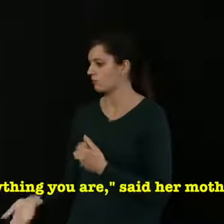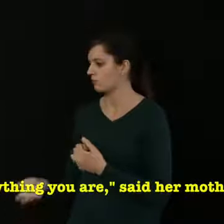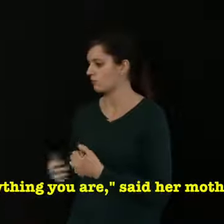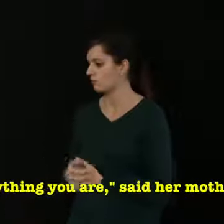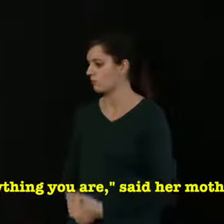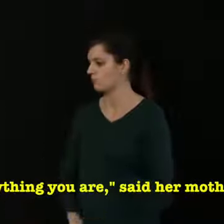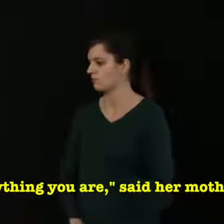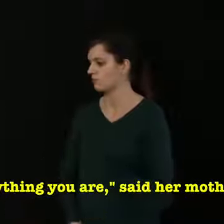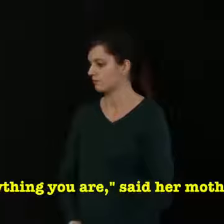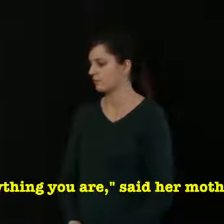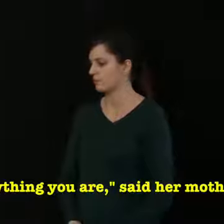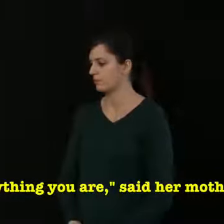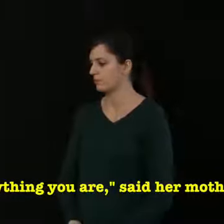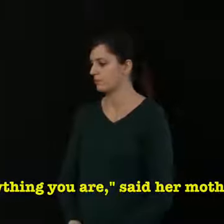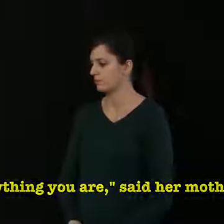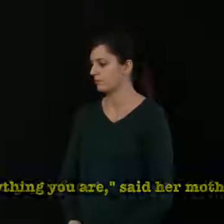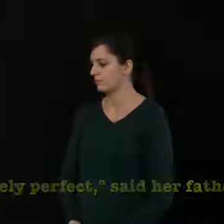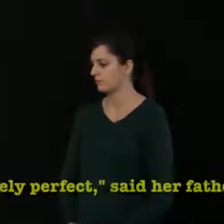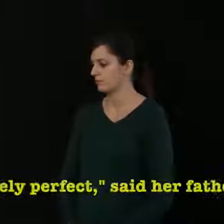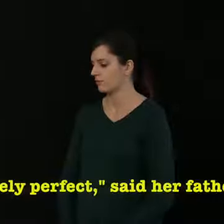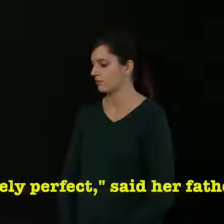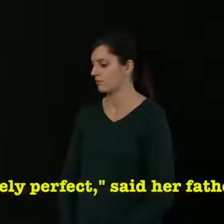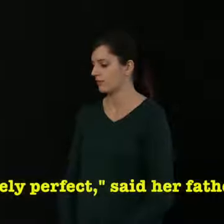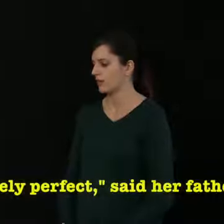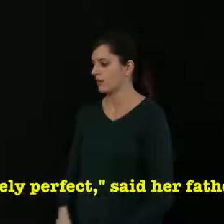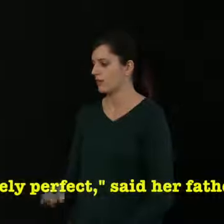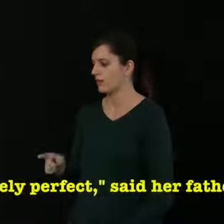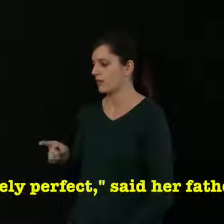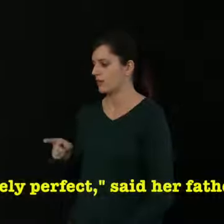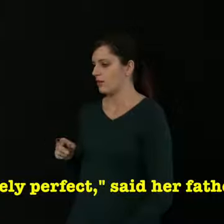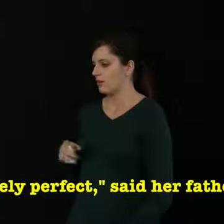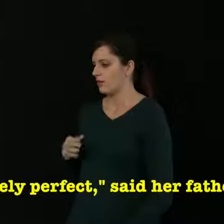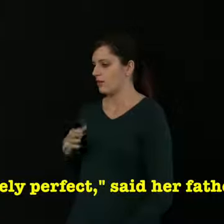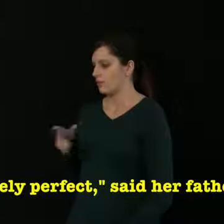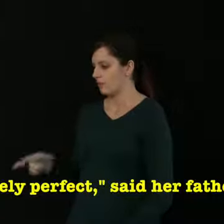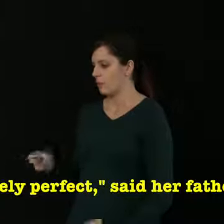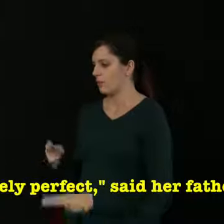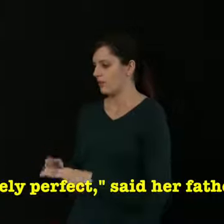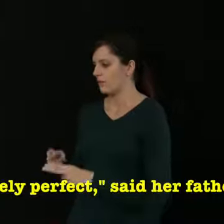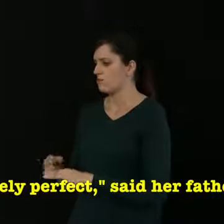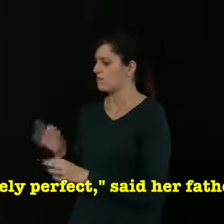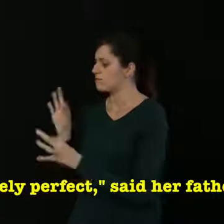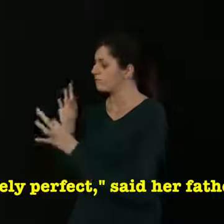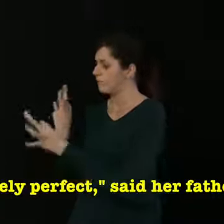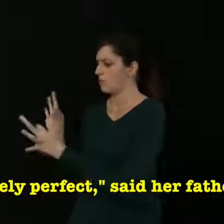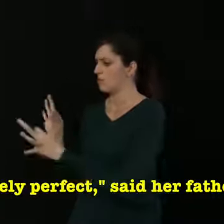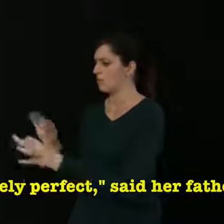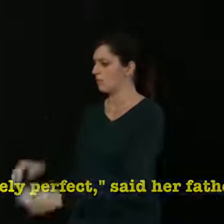you are," said her mother. "Absolutely perfect," said her father.